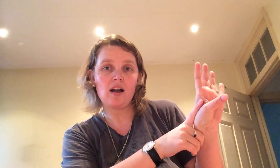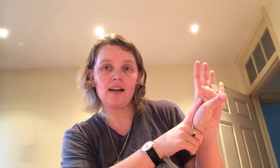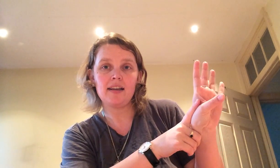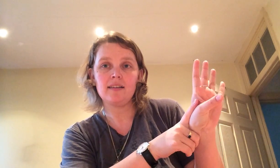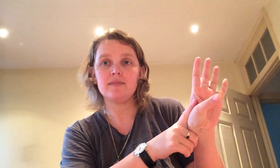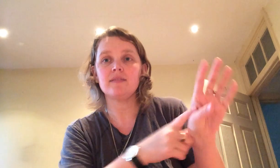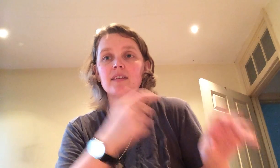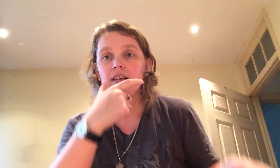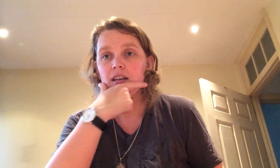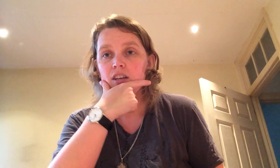Y,